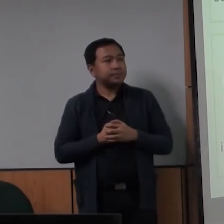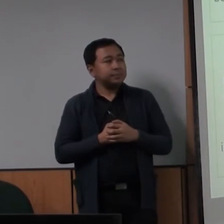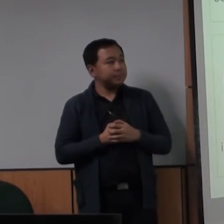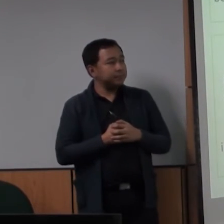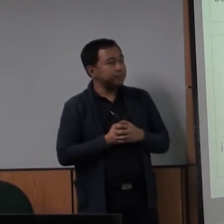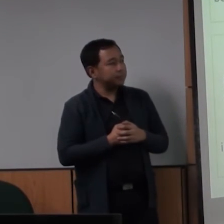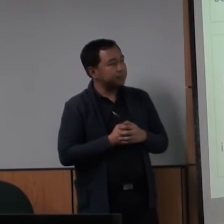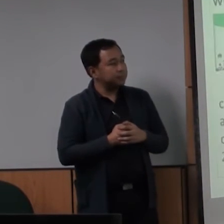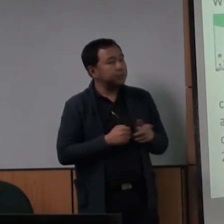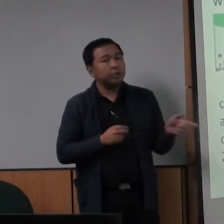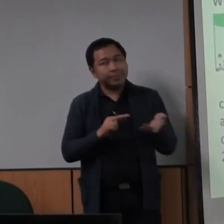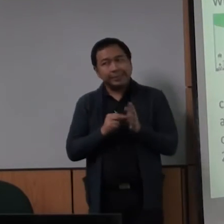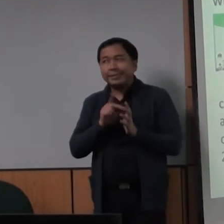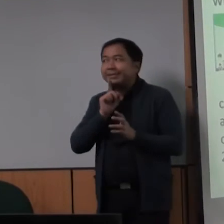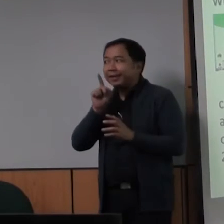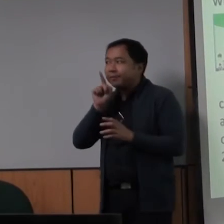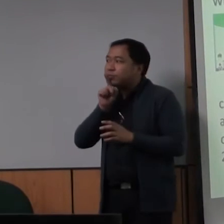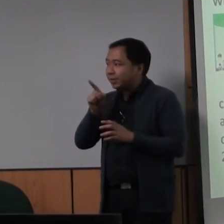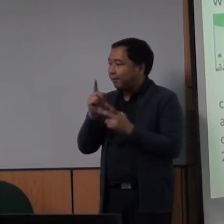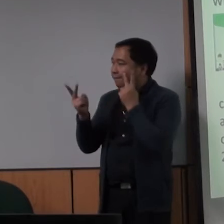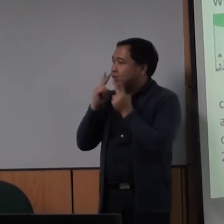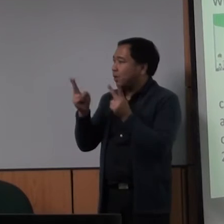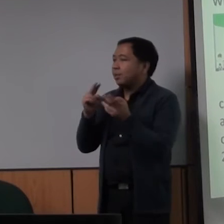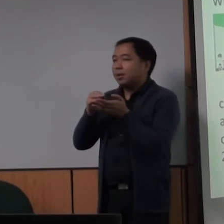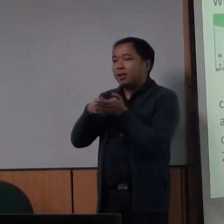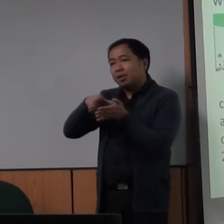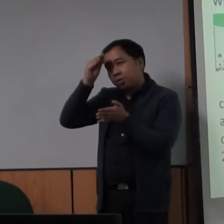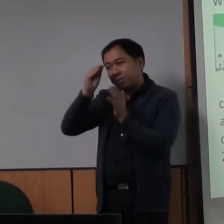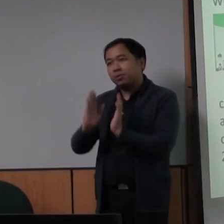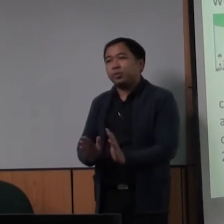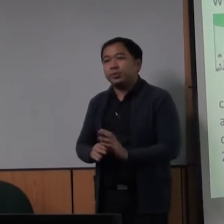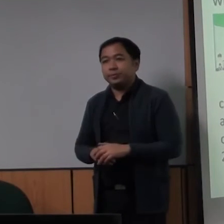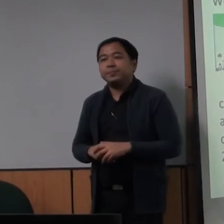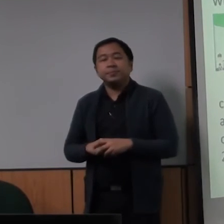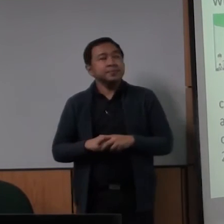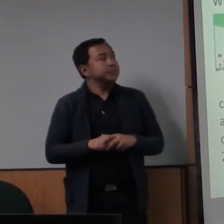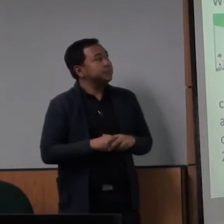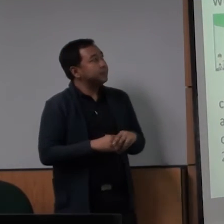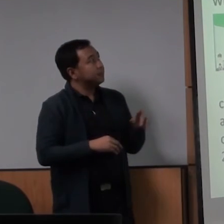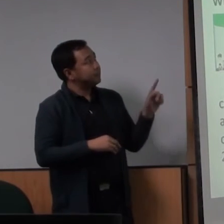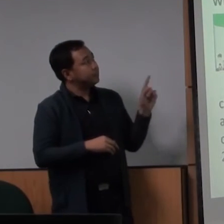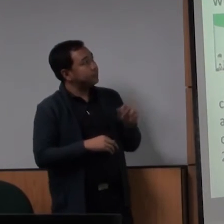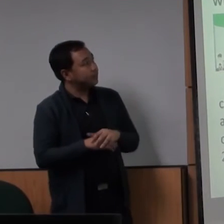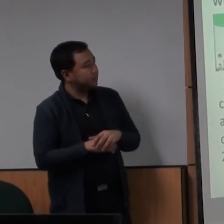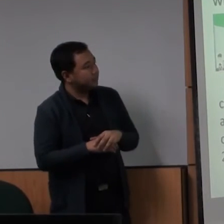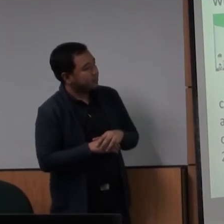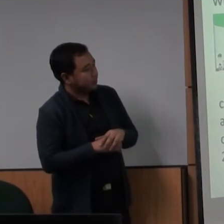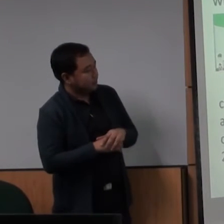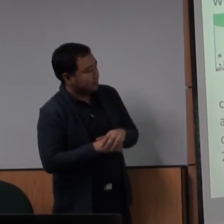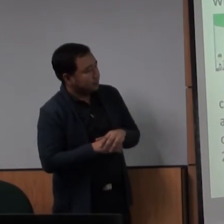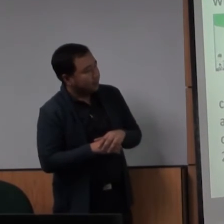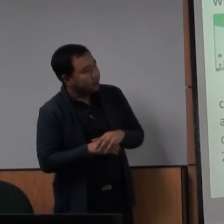Definitely visual learners. Okay, so with that, according to Lane, those